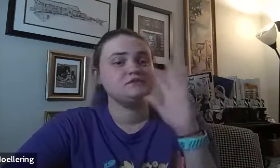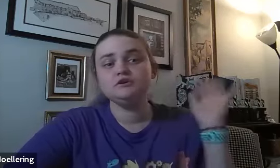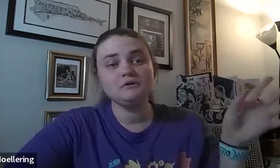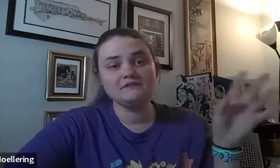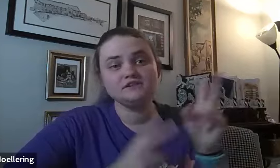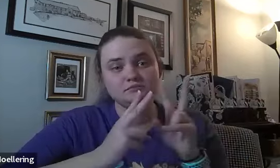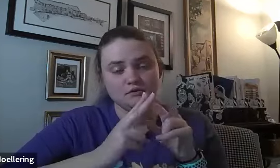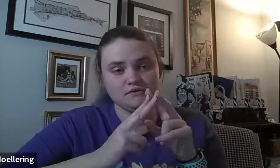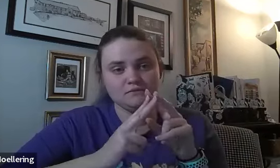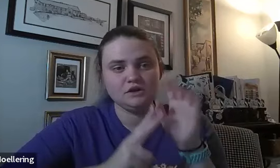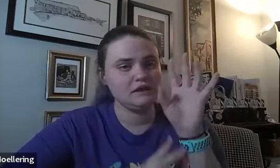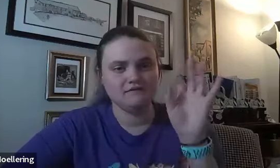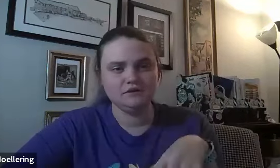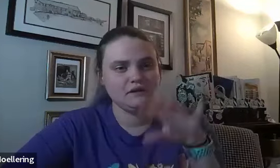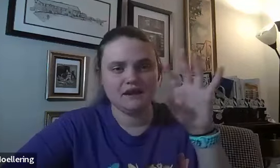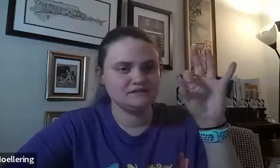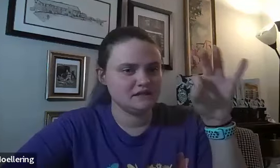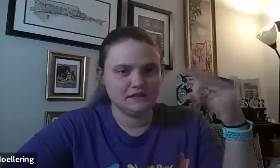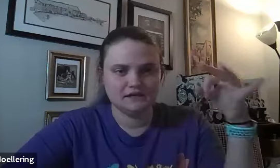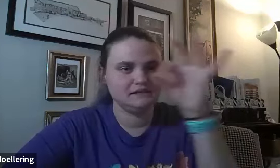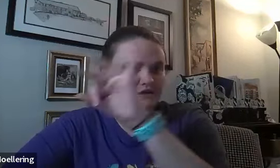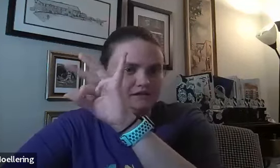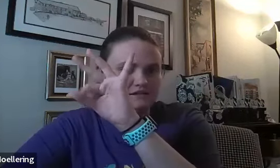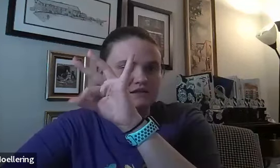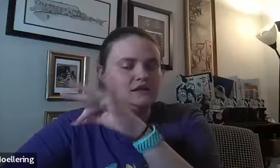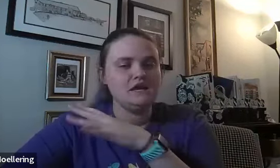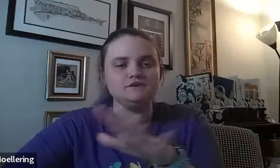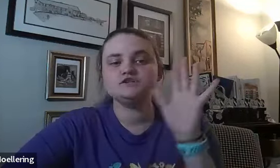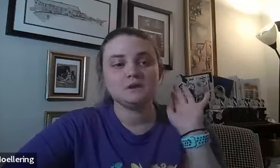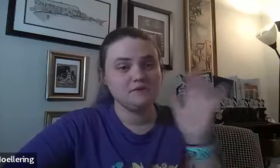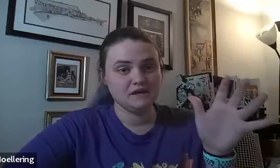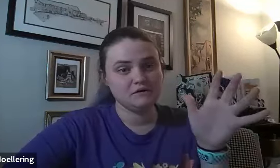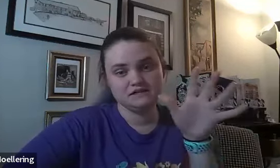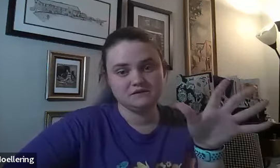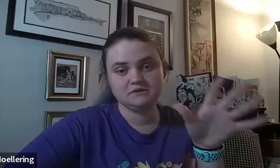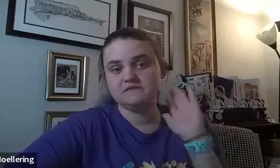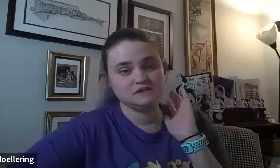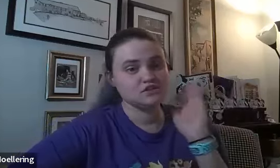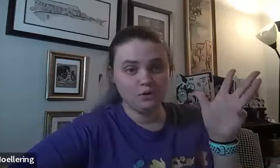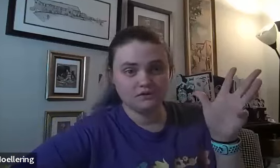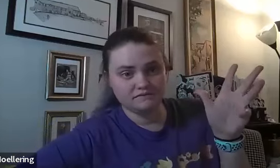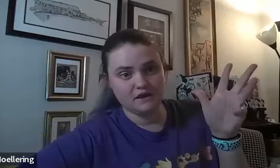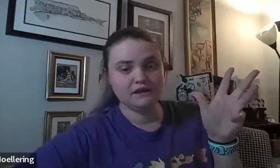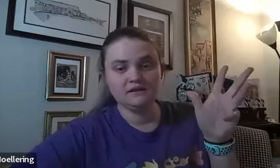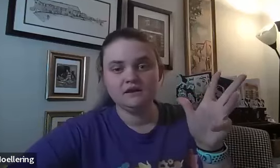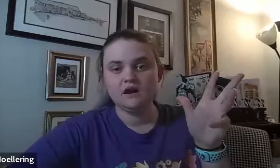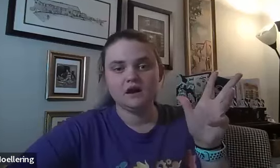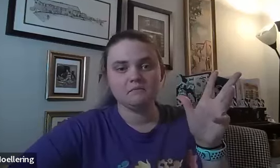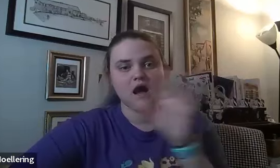You don't have to do both of them. You don't have to sign 1919. If you just want to pick one and stick with it, that's totally fine. I